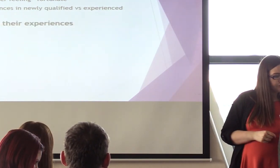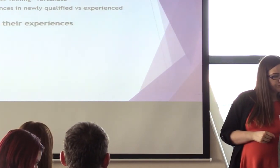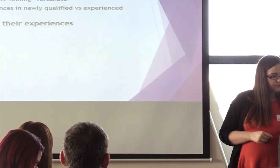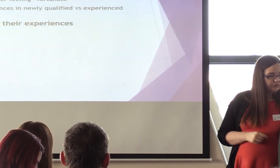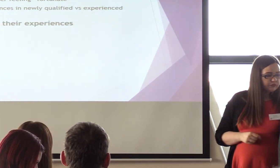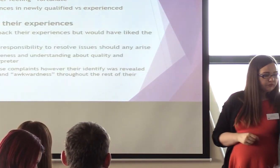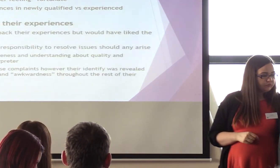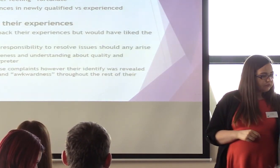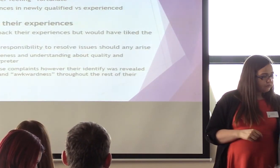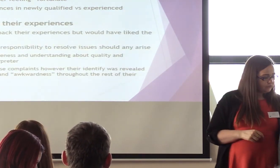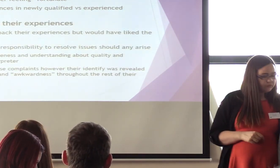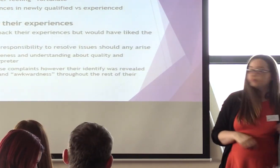interpreter.